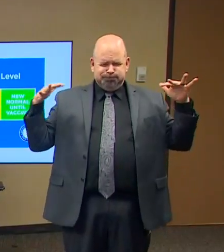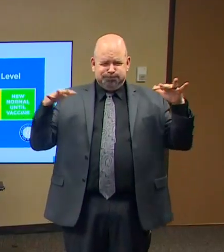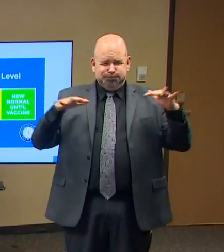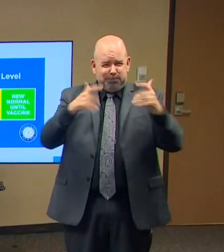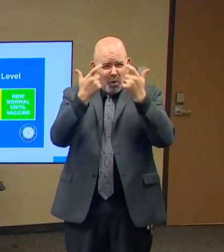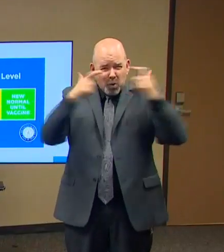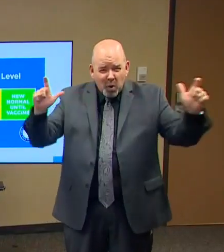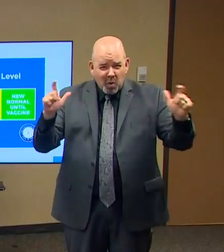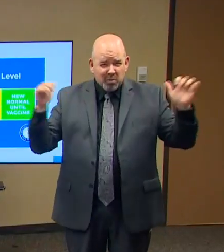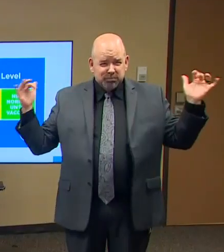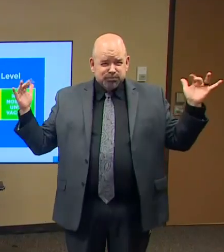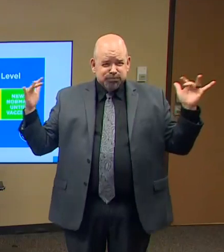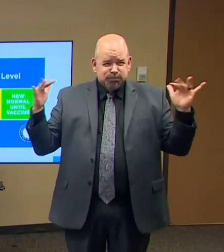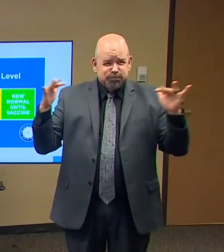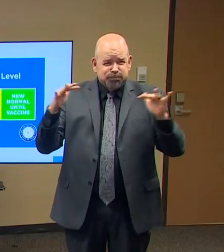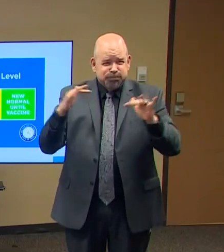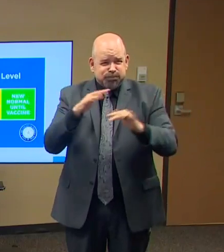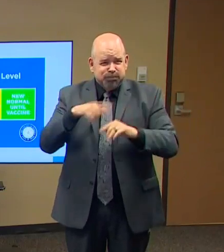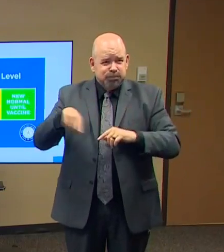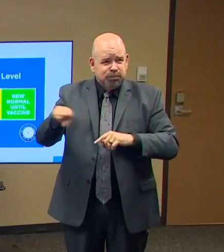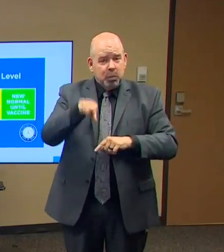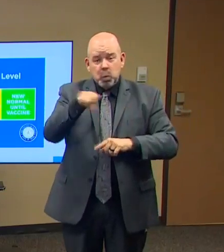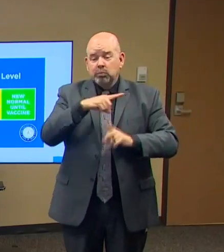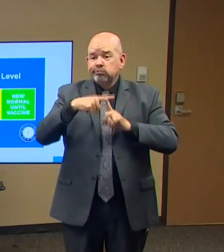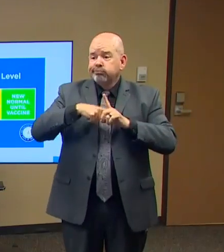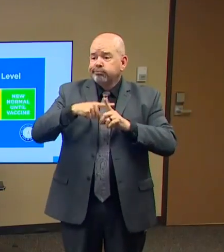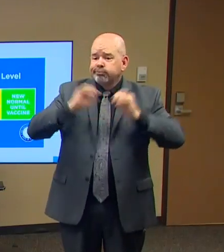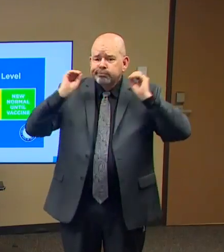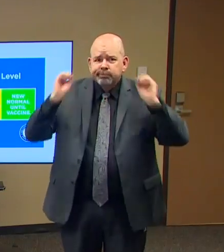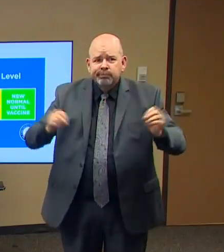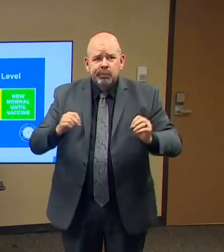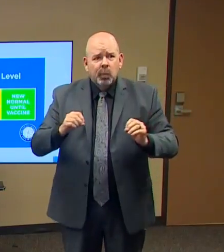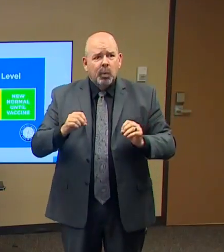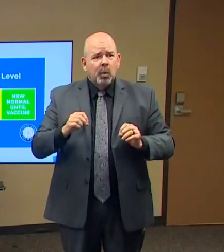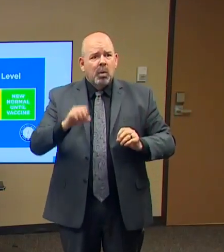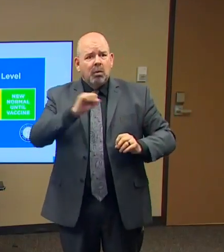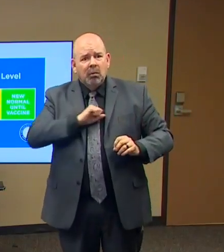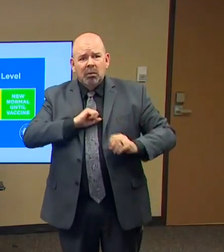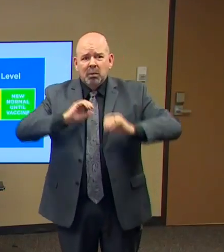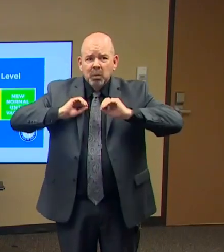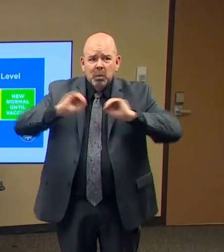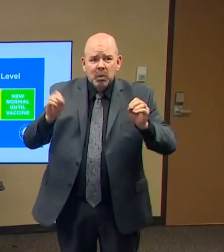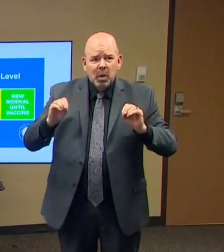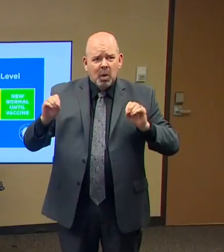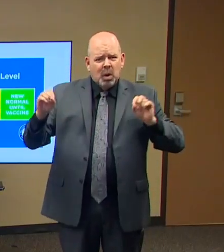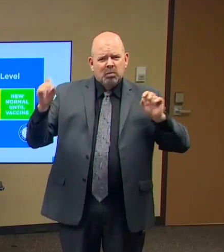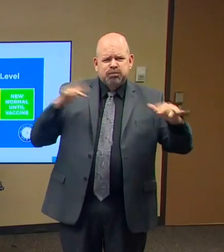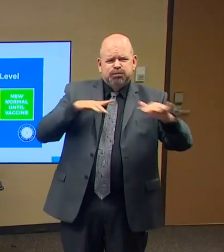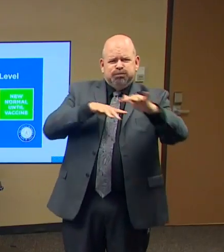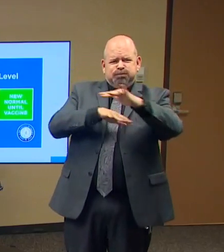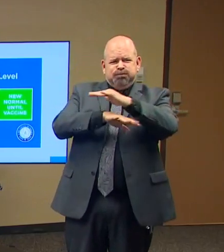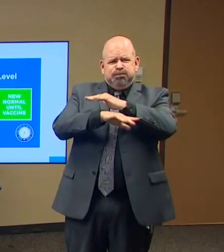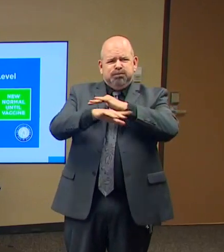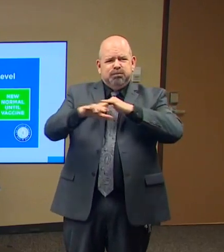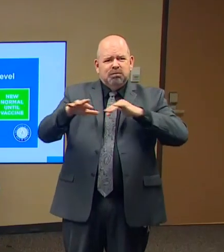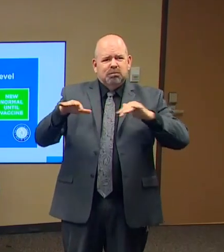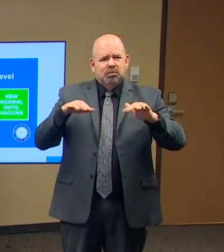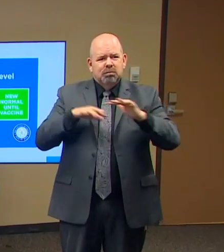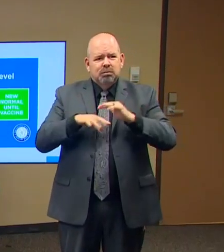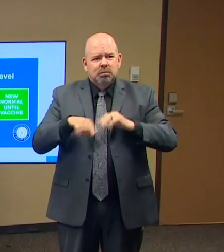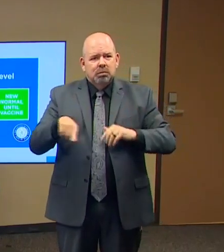without symptoms, it is any congregation of people. So if no one is even going to know that you were at a